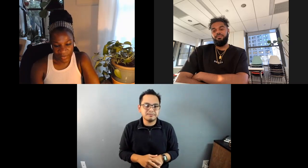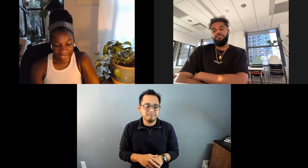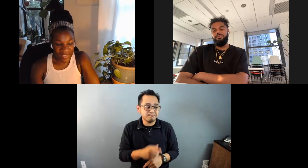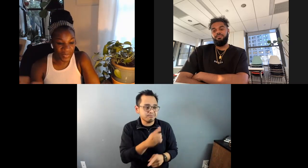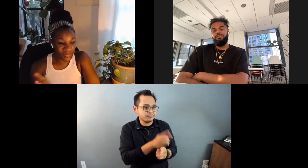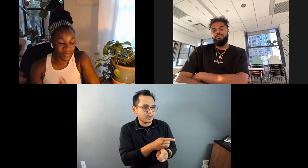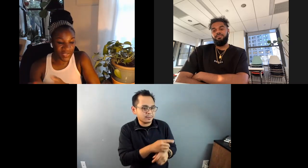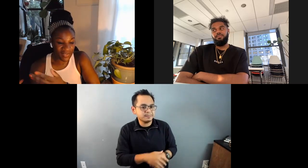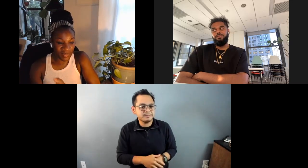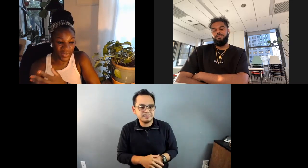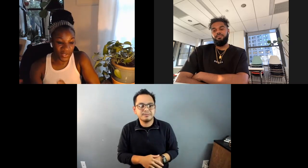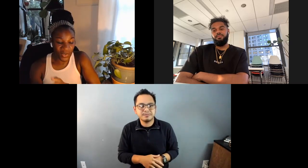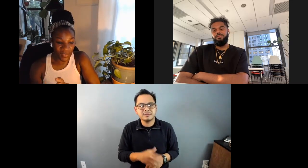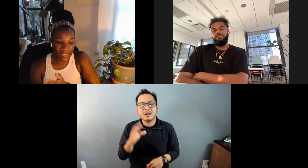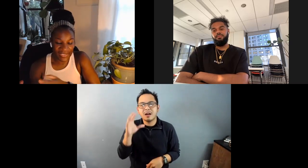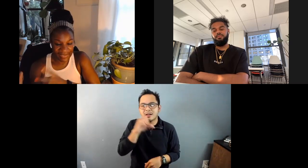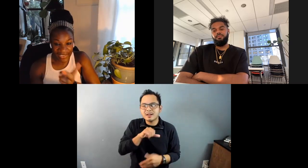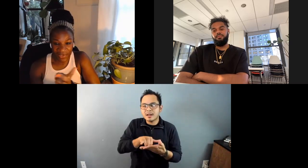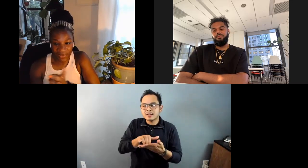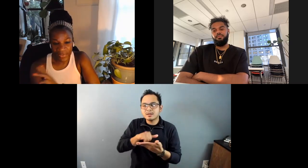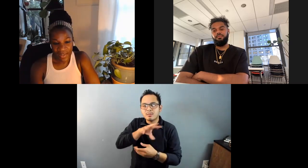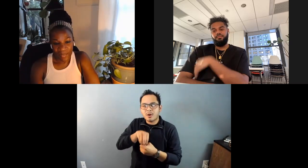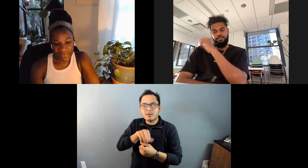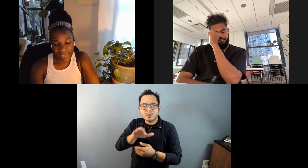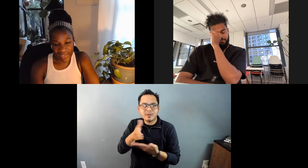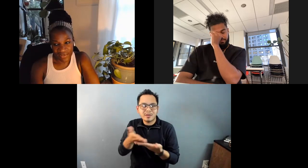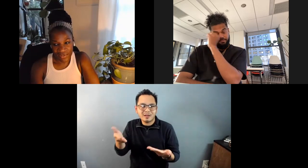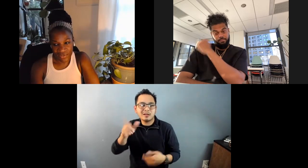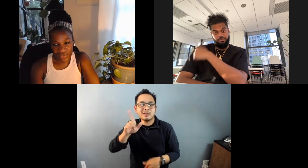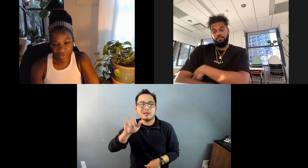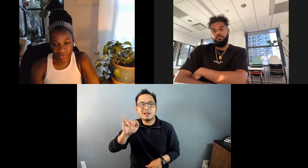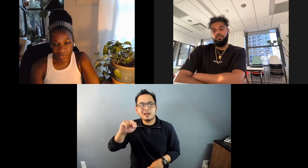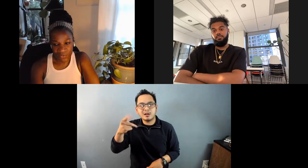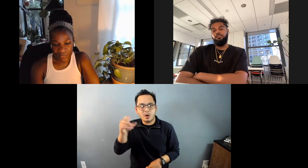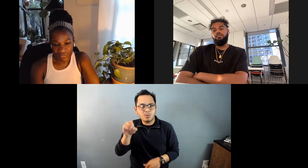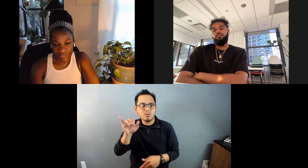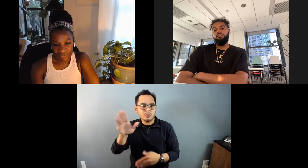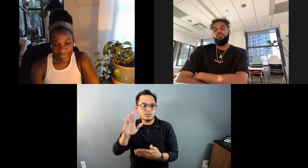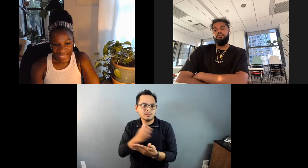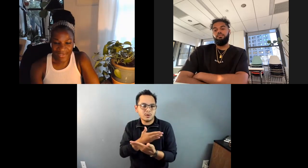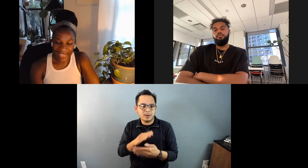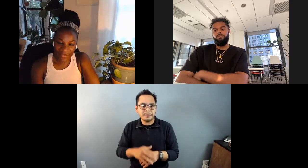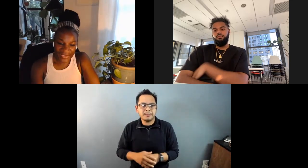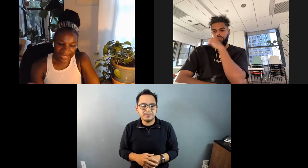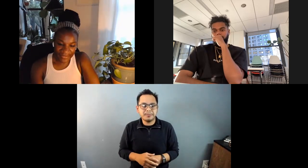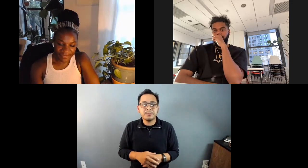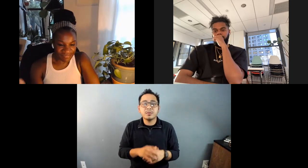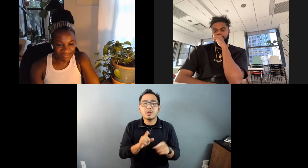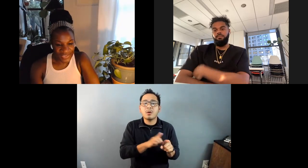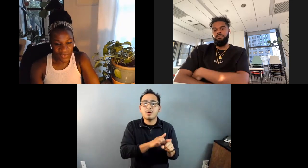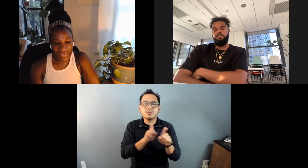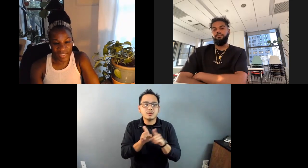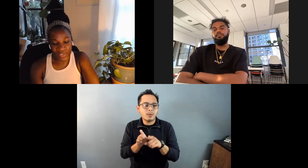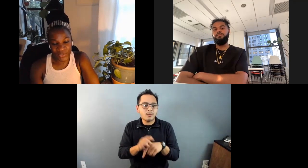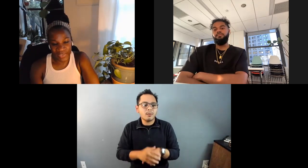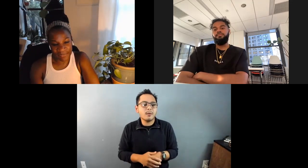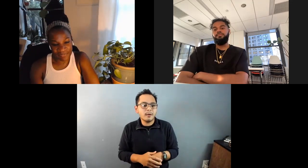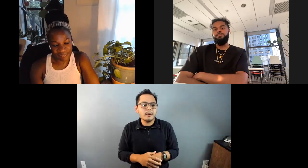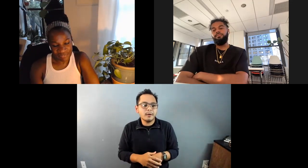that I always kind of like cling to, 'cause, like hip hop as the unifying element, because it represents like the